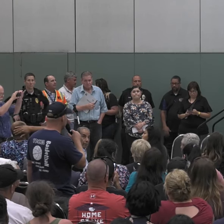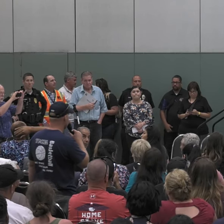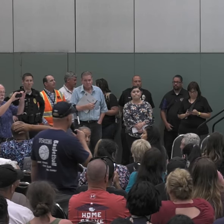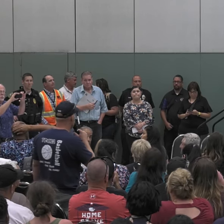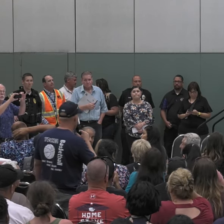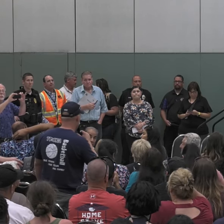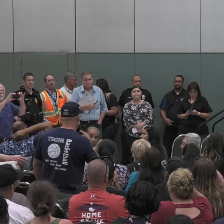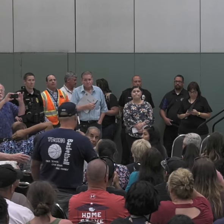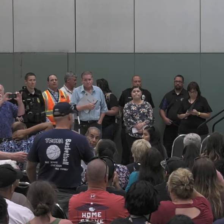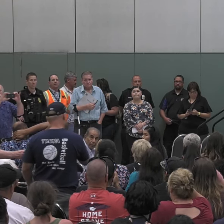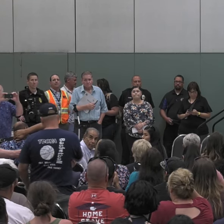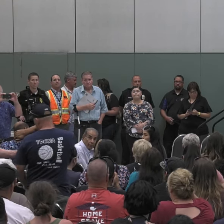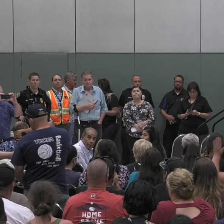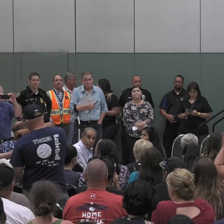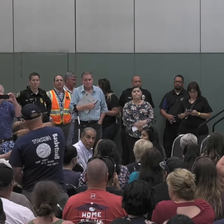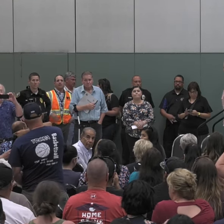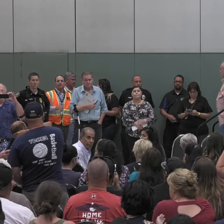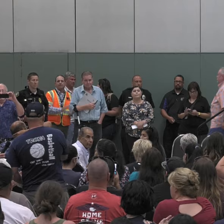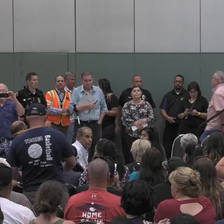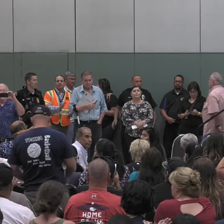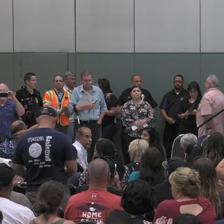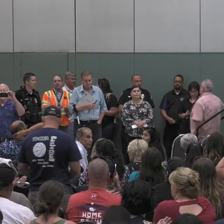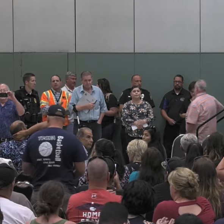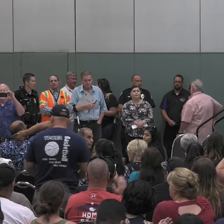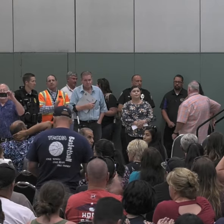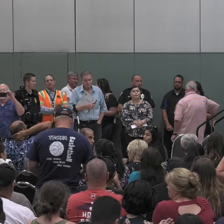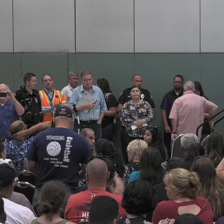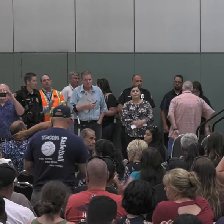minute. Thank you.